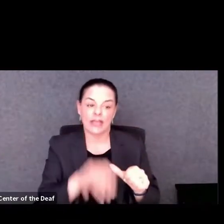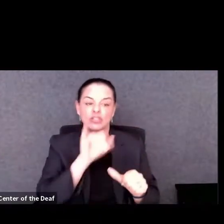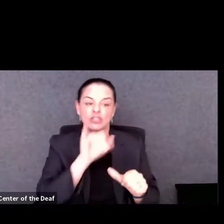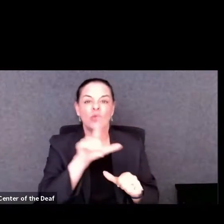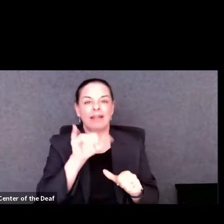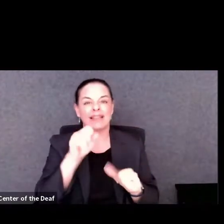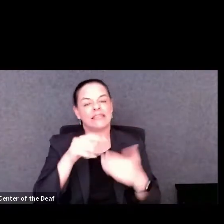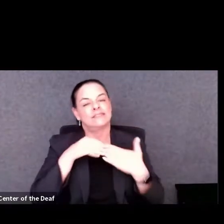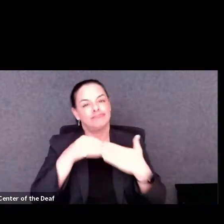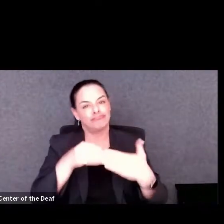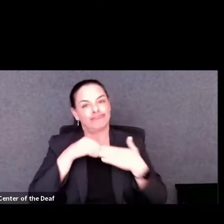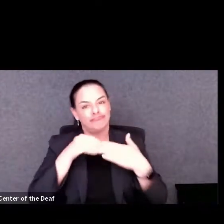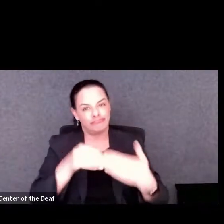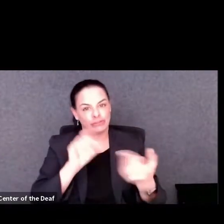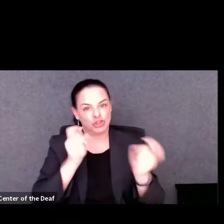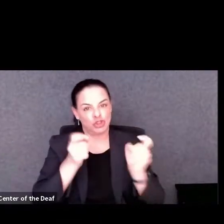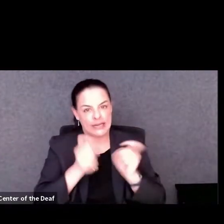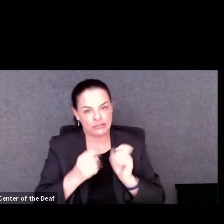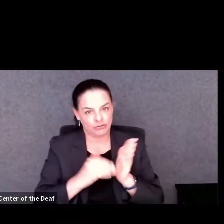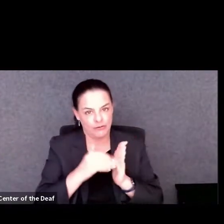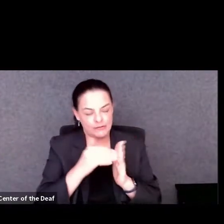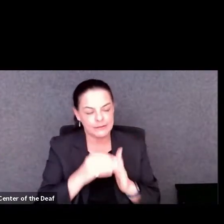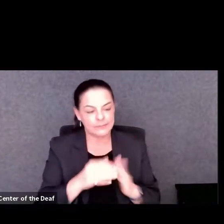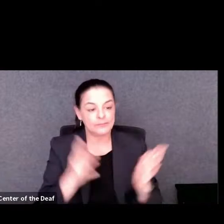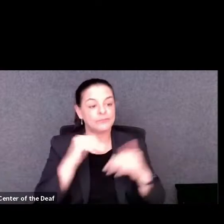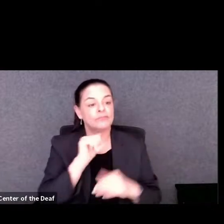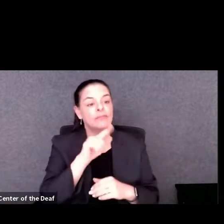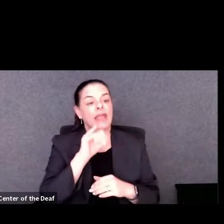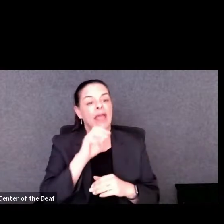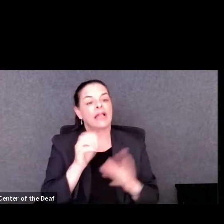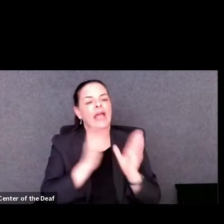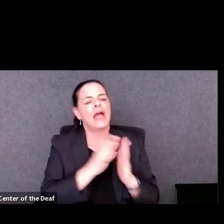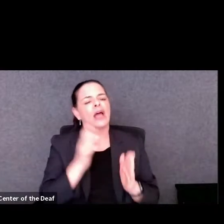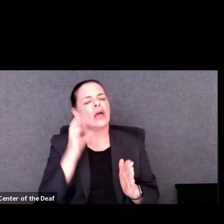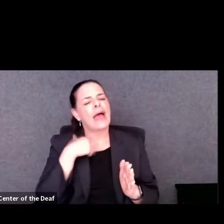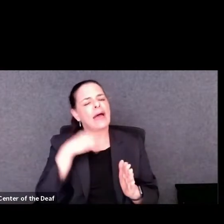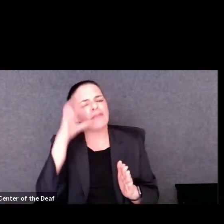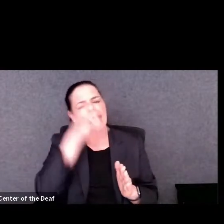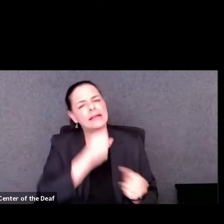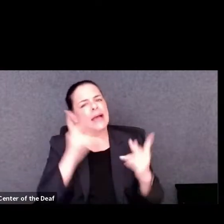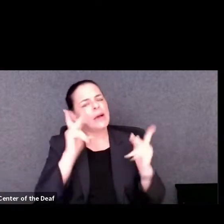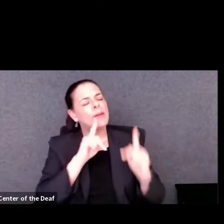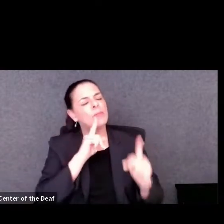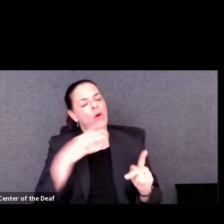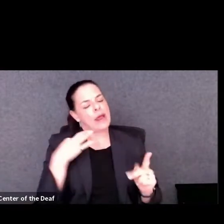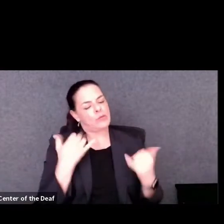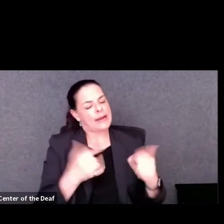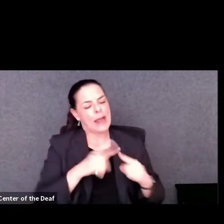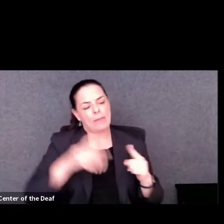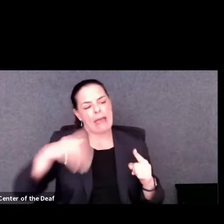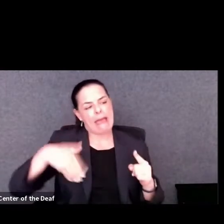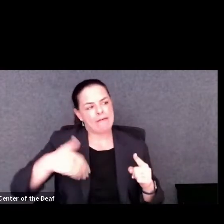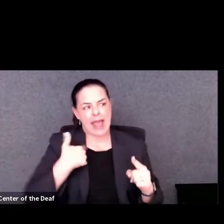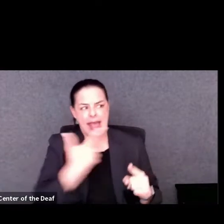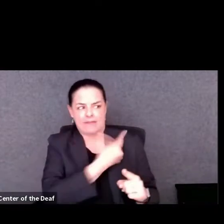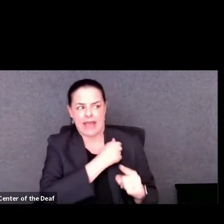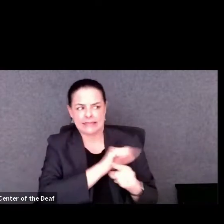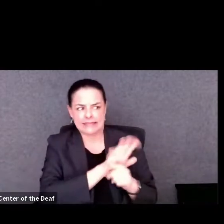to point out. Also from Allie asking if we have an estimate as to how many people are eligible now but haven't been